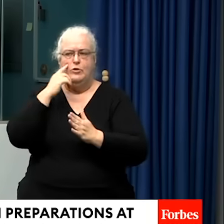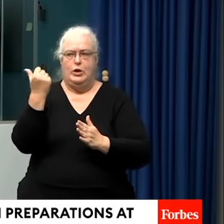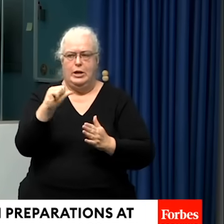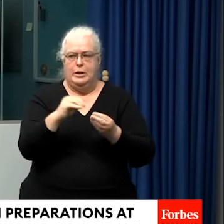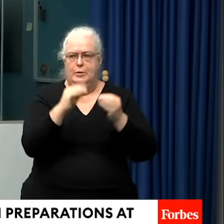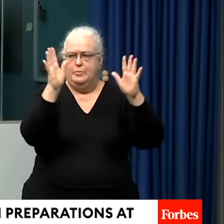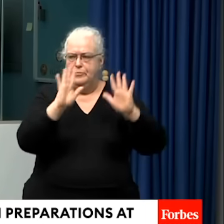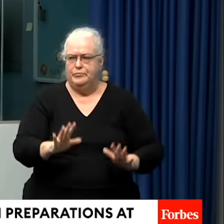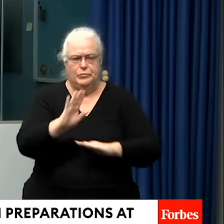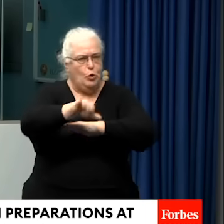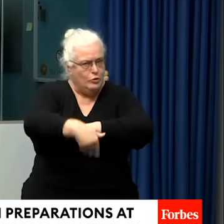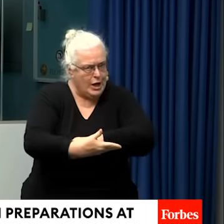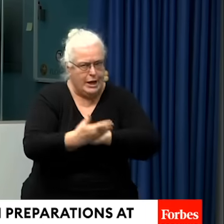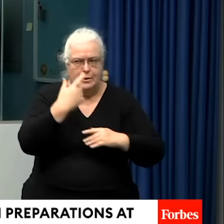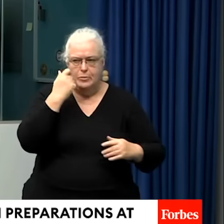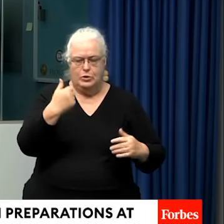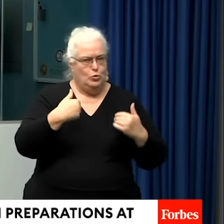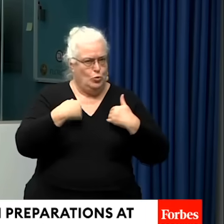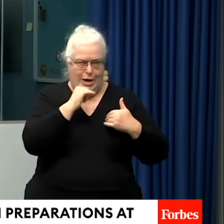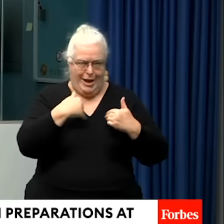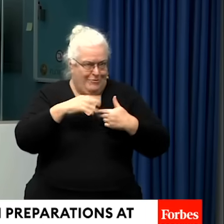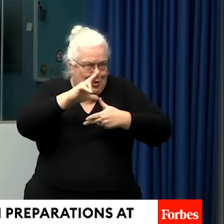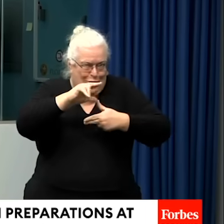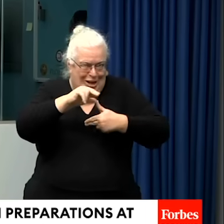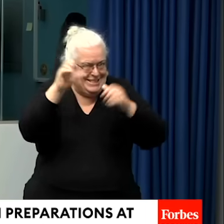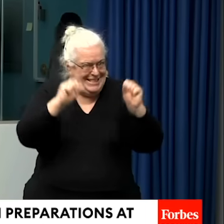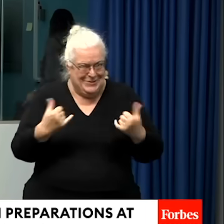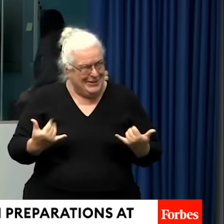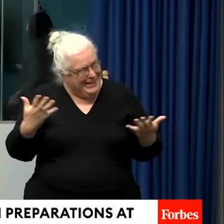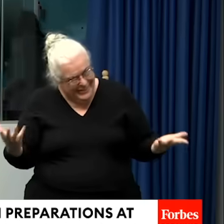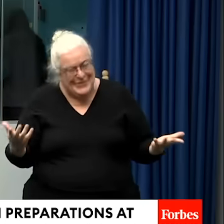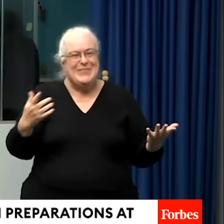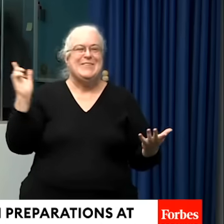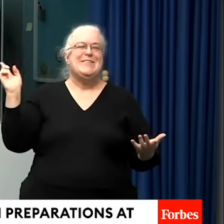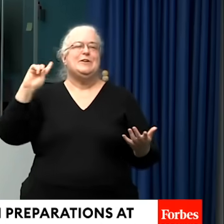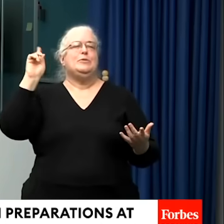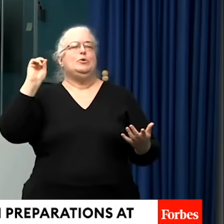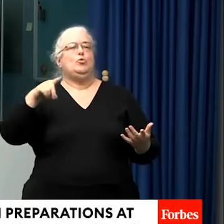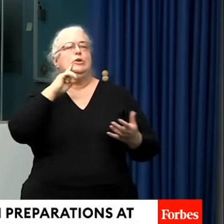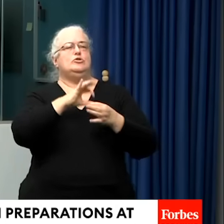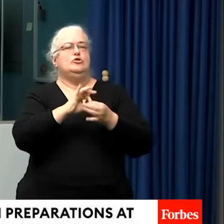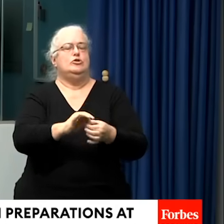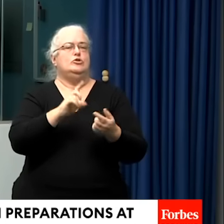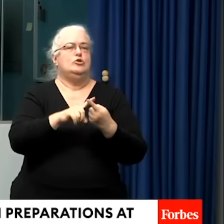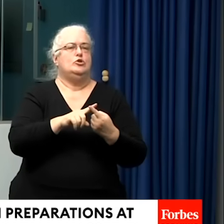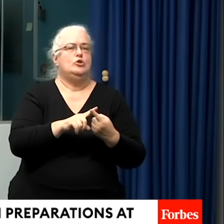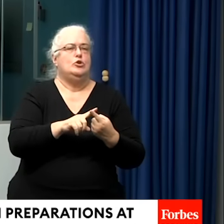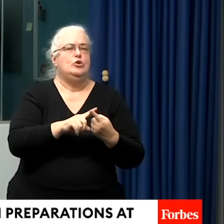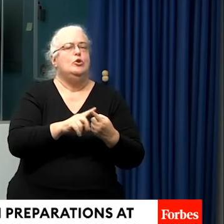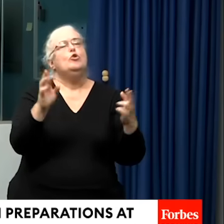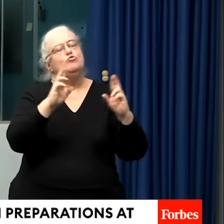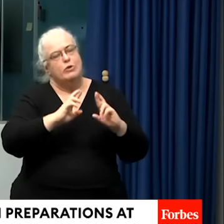storms overnight, especially since we are not in hurricane season right now. Right. So the question centers around being